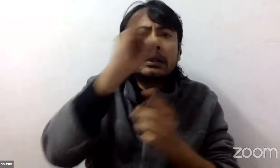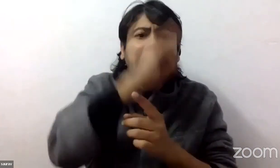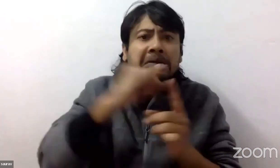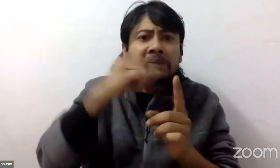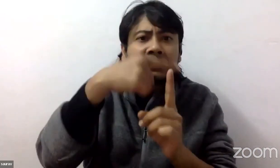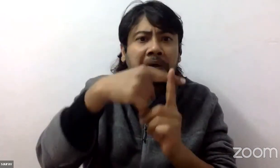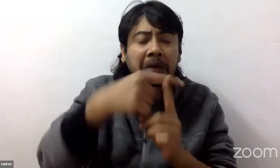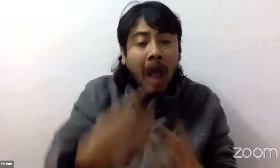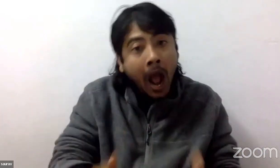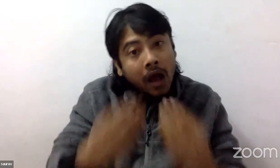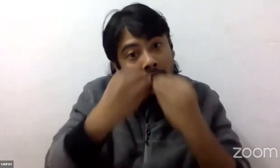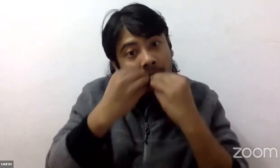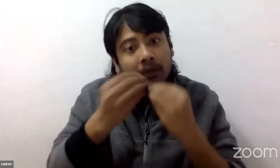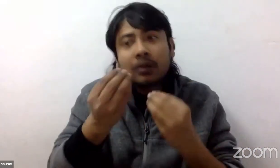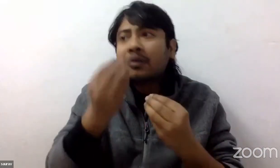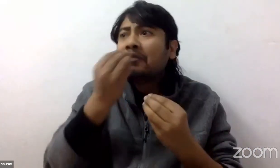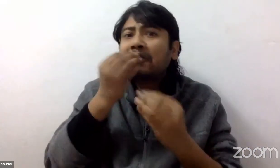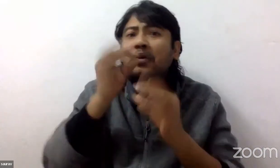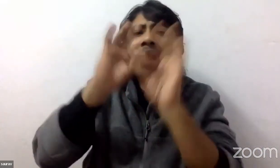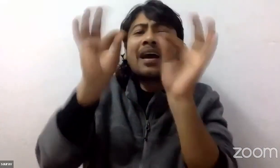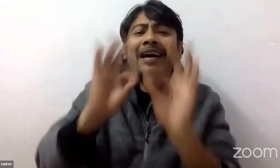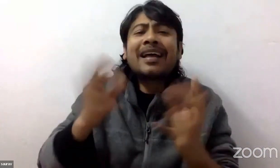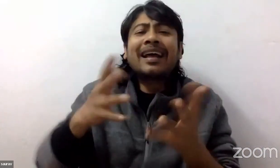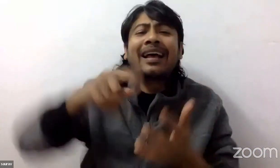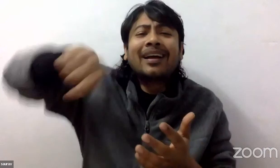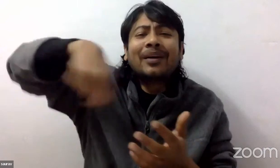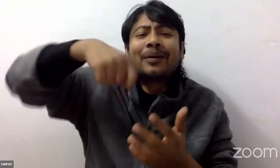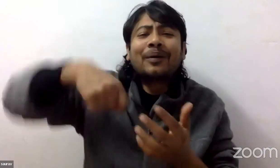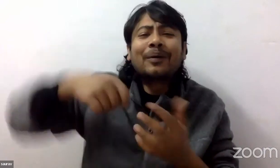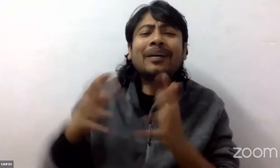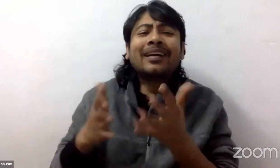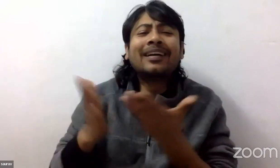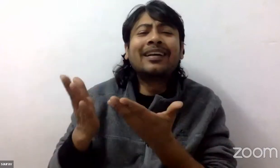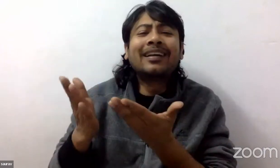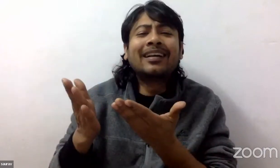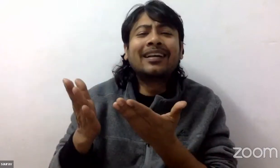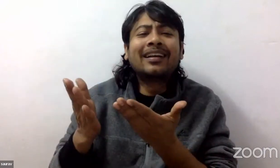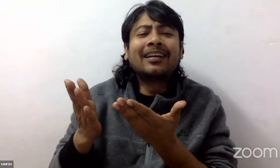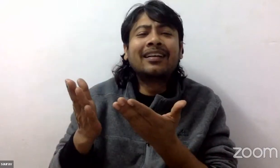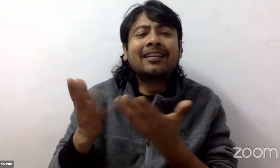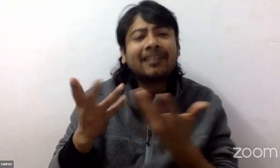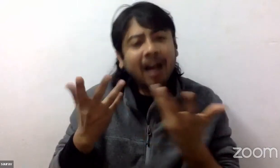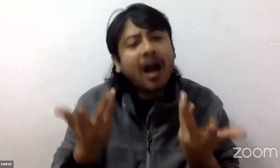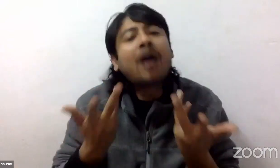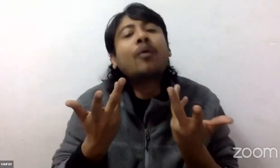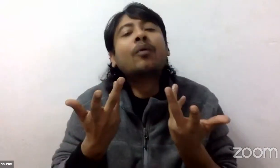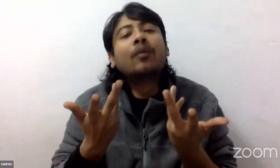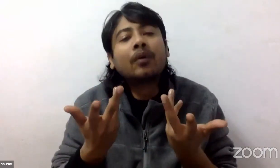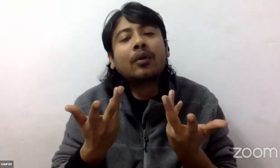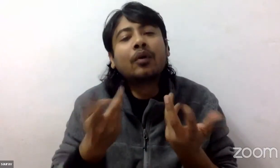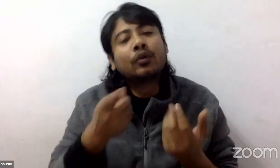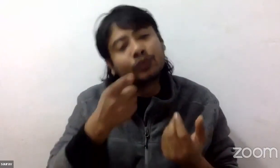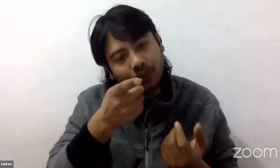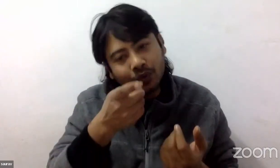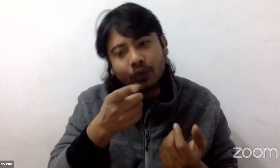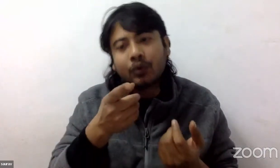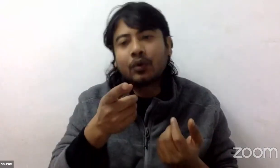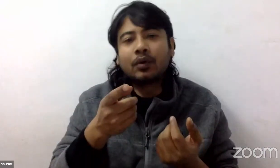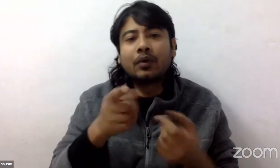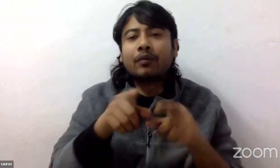biscuit. If you have nothing in your house, just take a small grain of even uncooked rice also. Even that